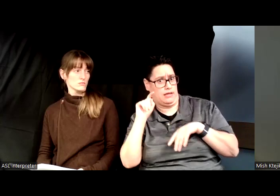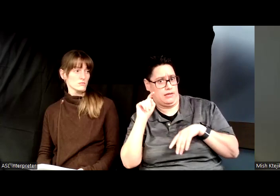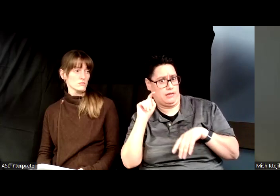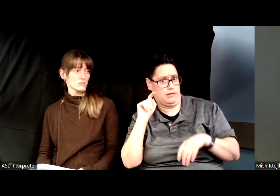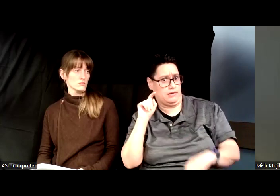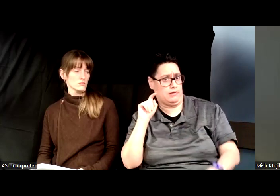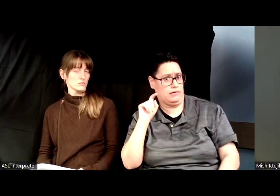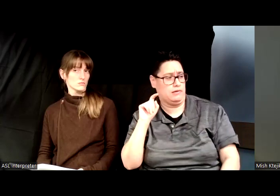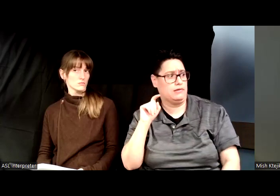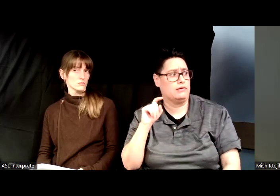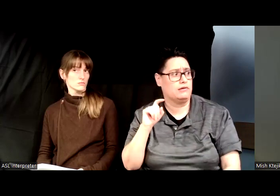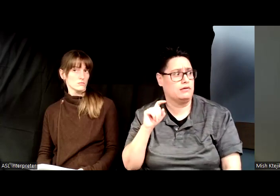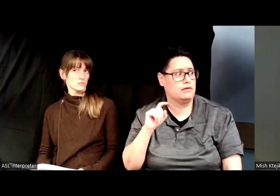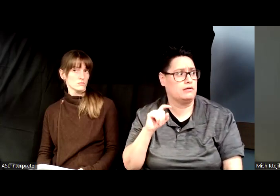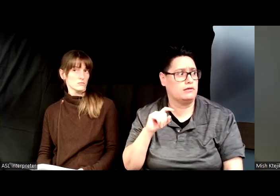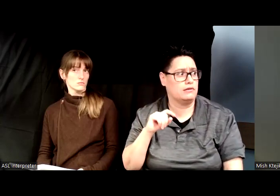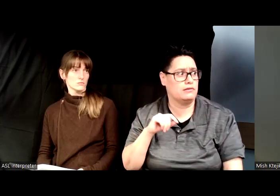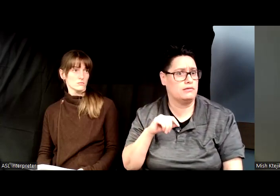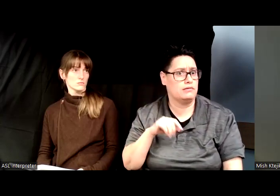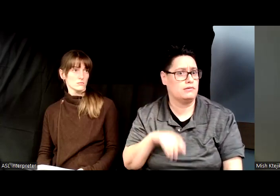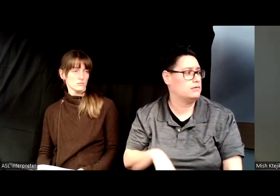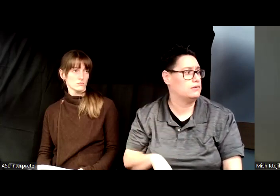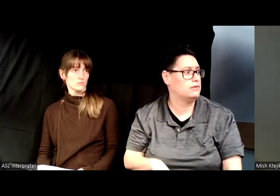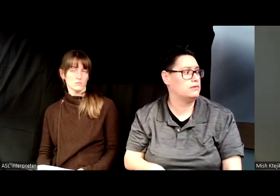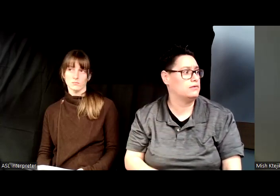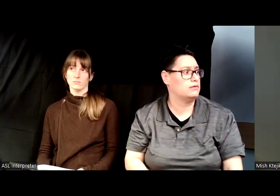Like, or should we change that to an AA degree and above?